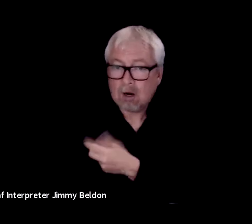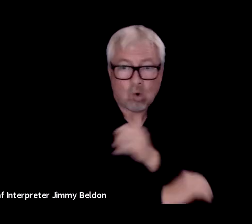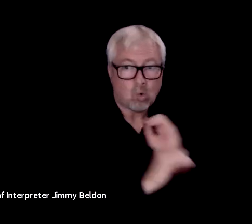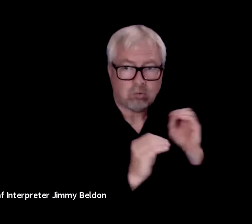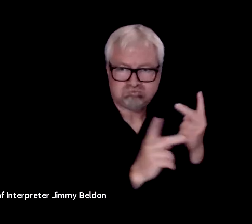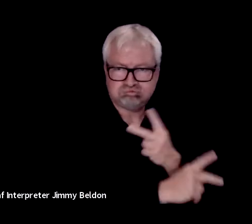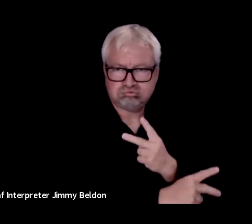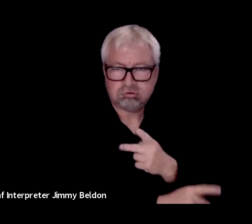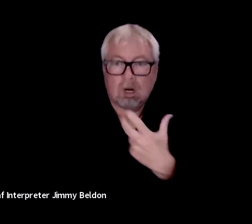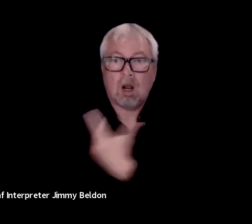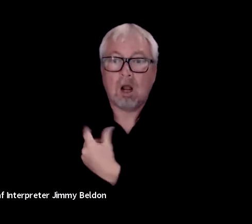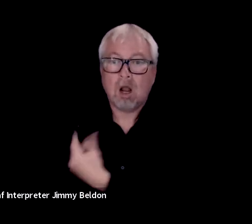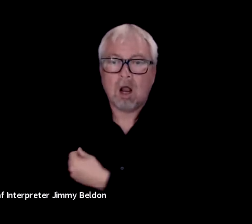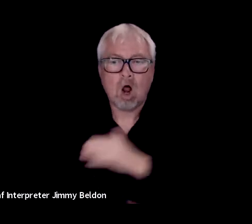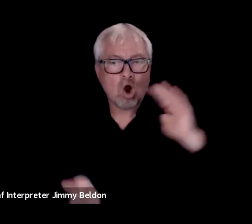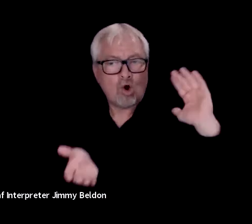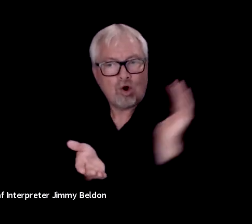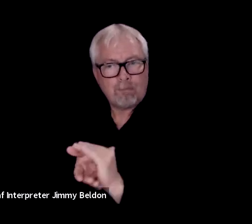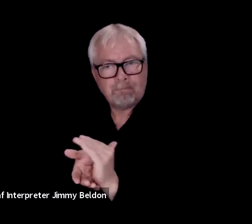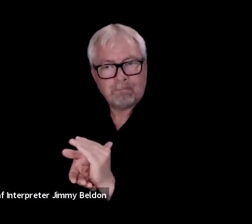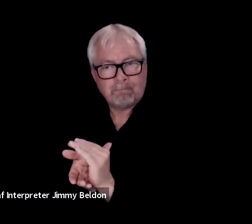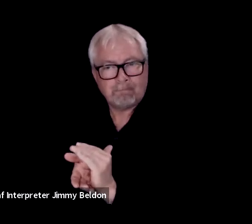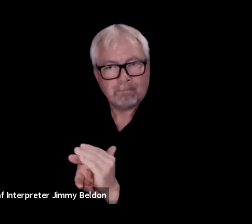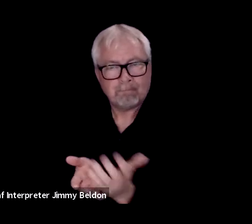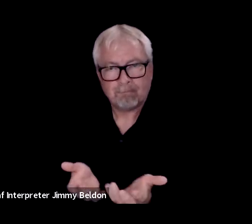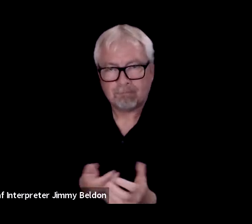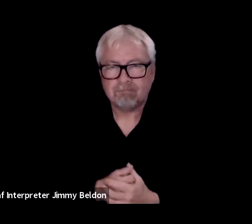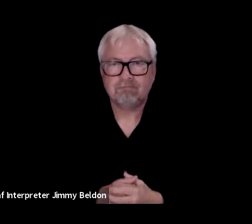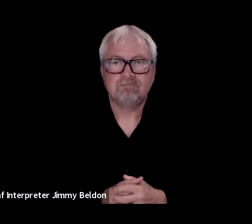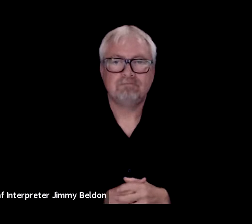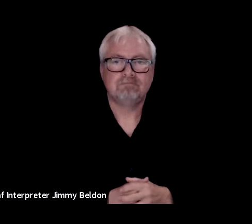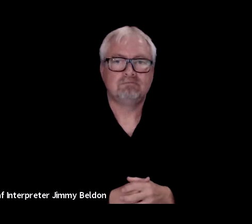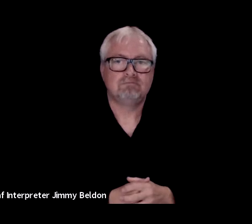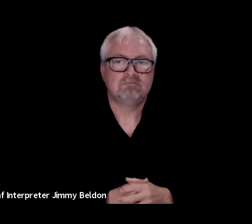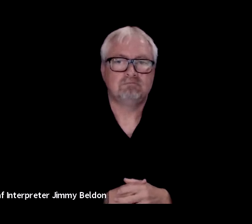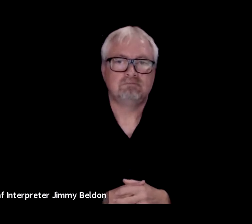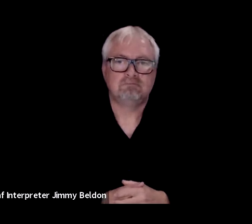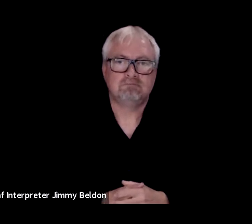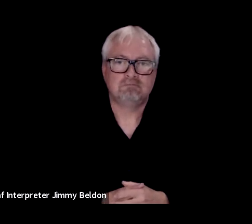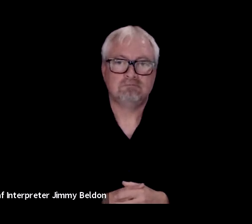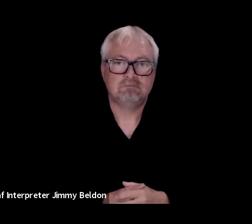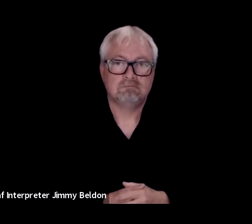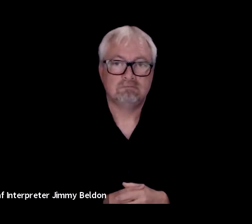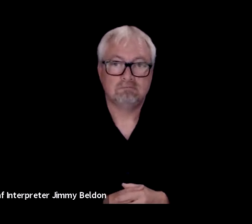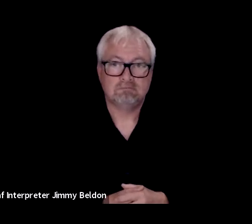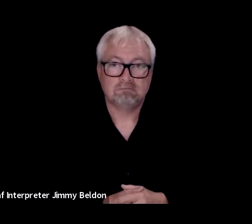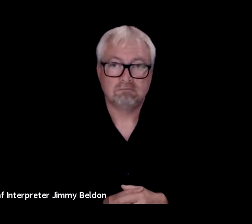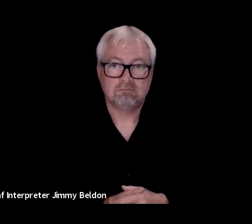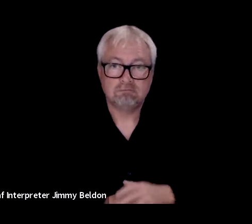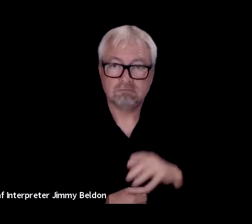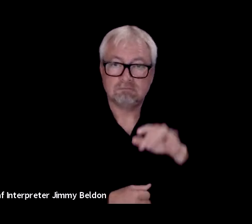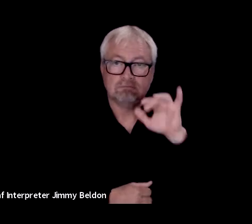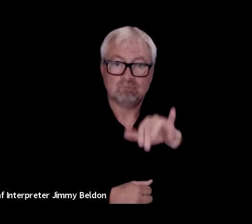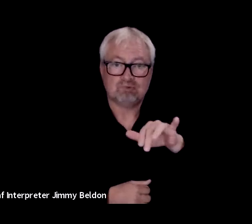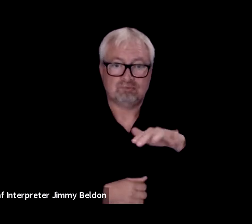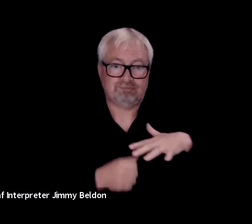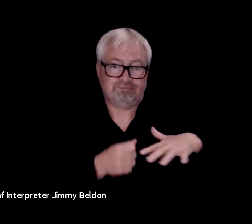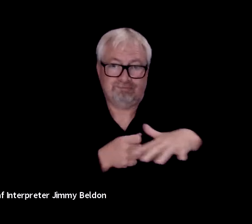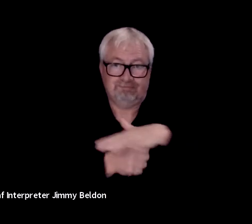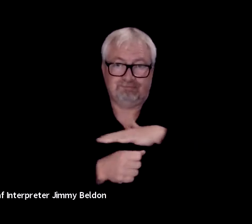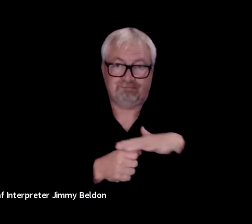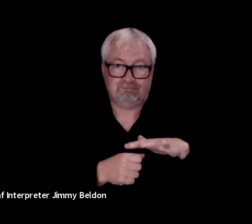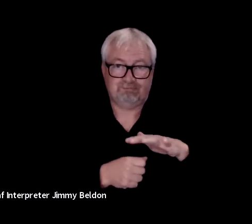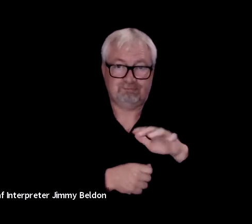12 other jurisdictions in a CDC report that came out last Friday that